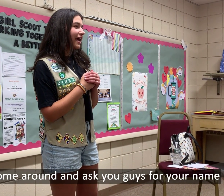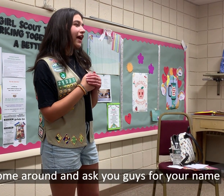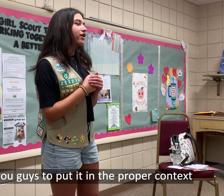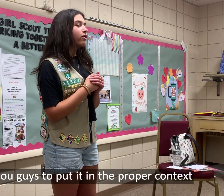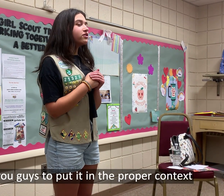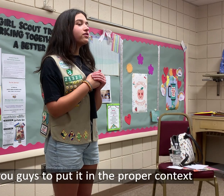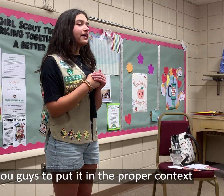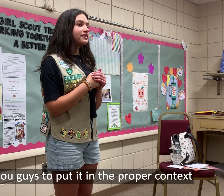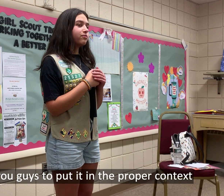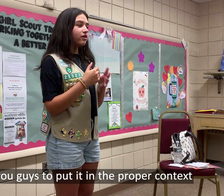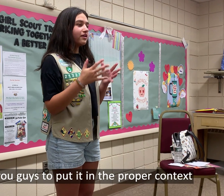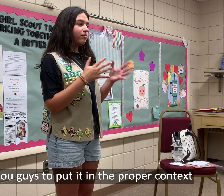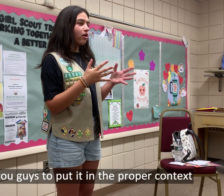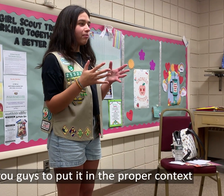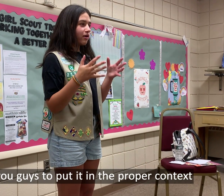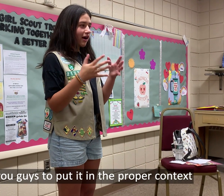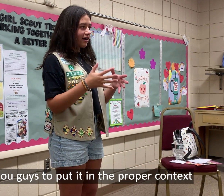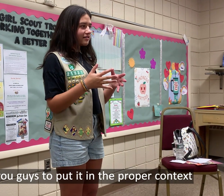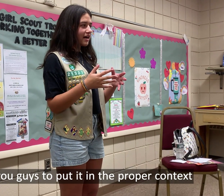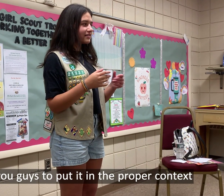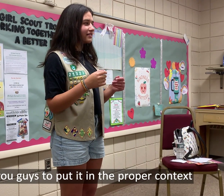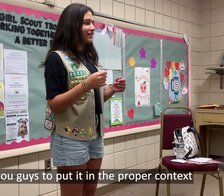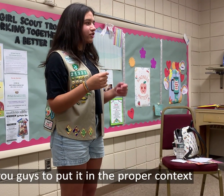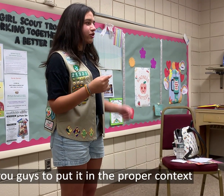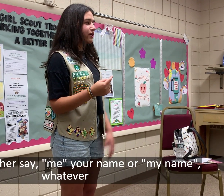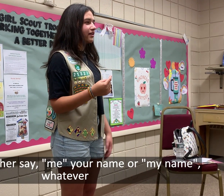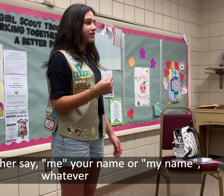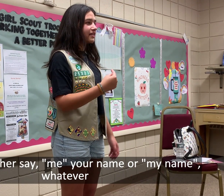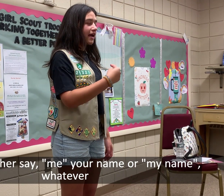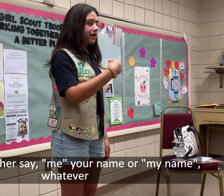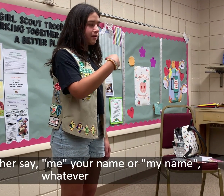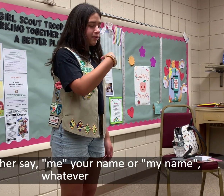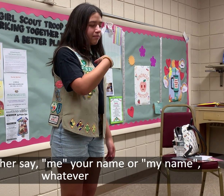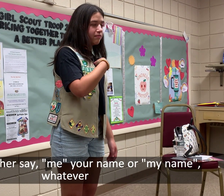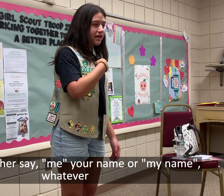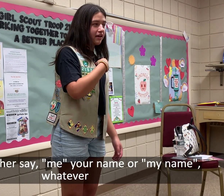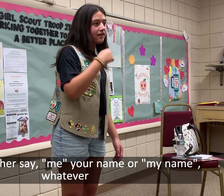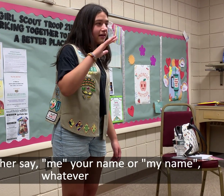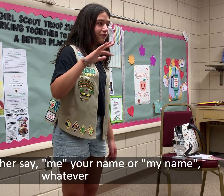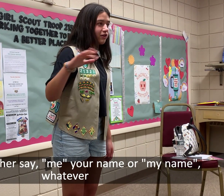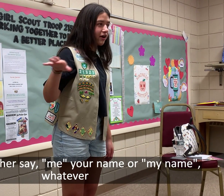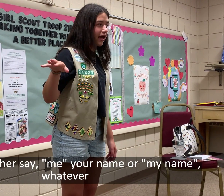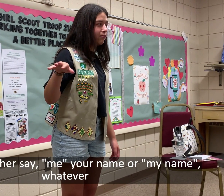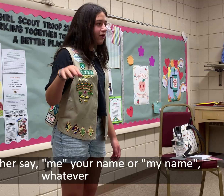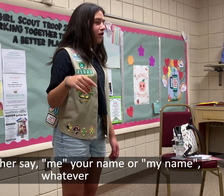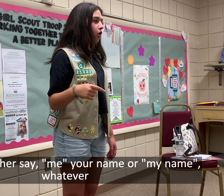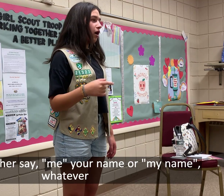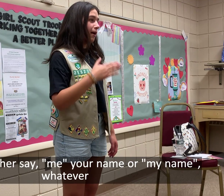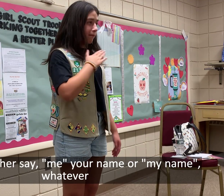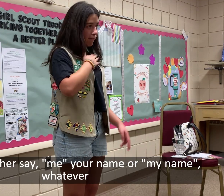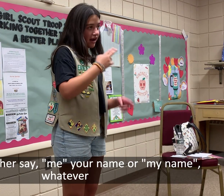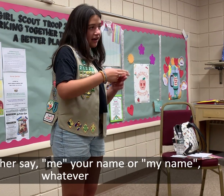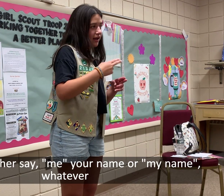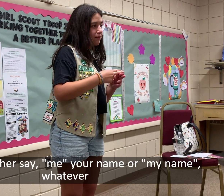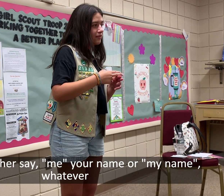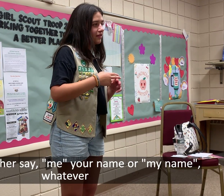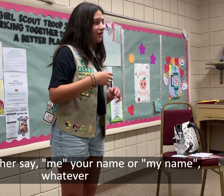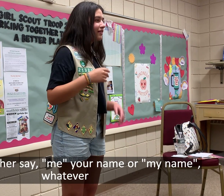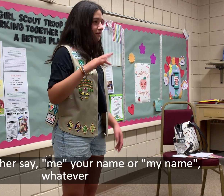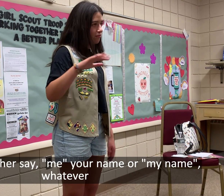and I want you guys to put it in the proper context. So you can either say me, your name, or my name,